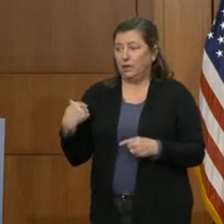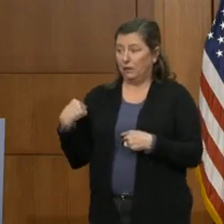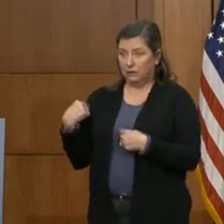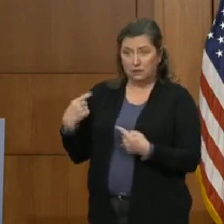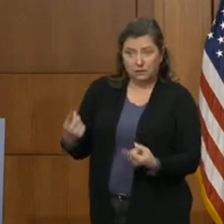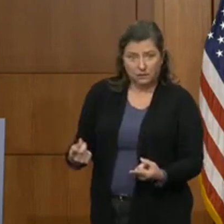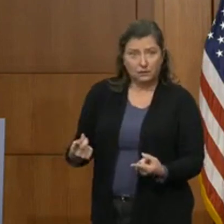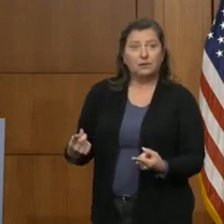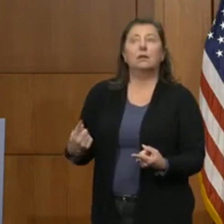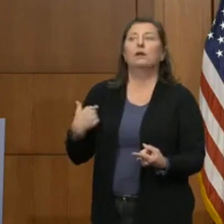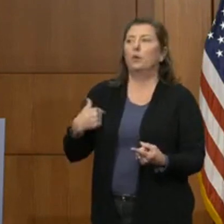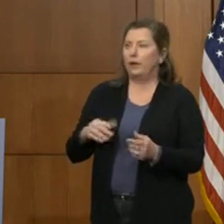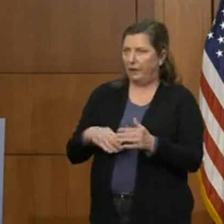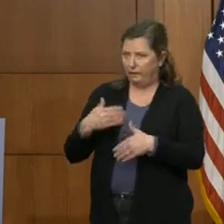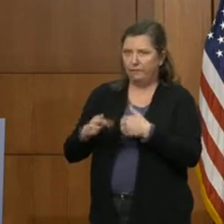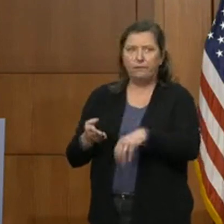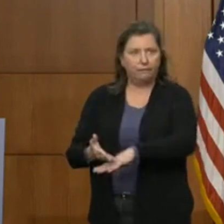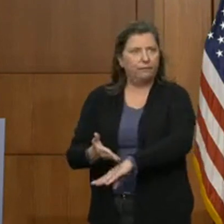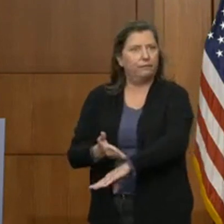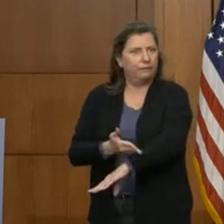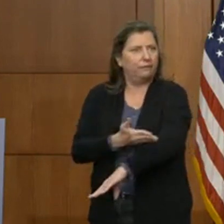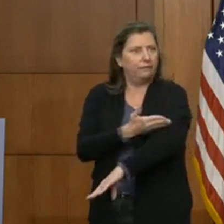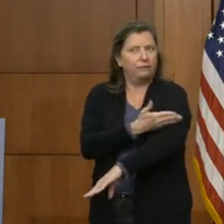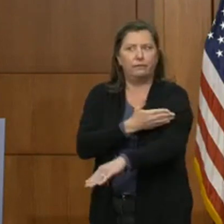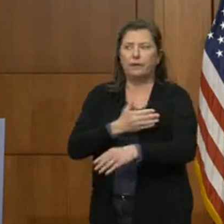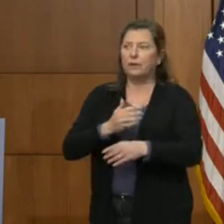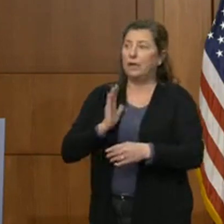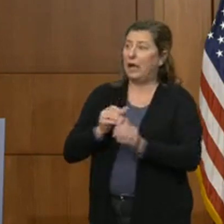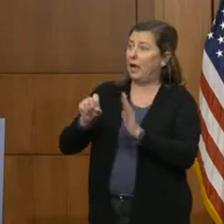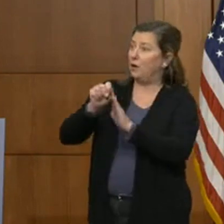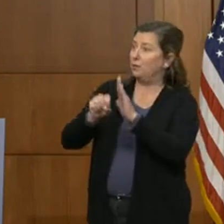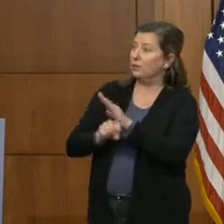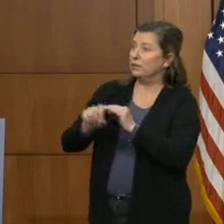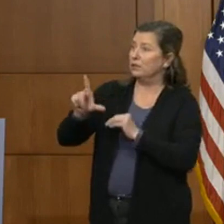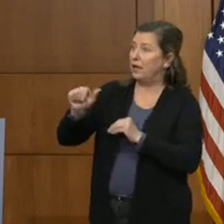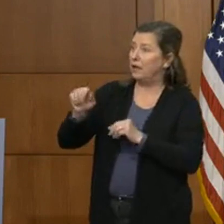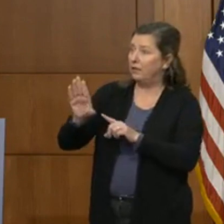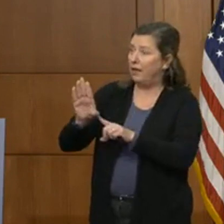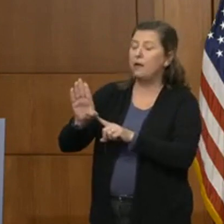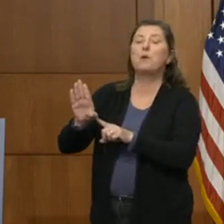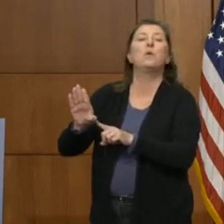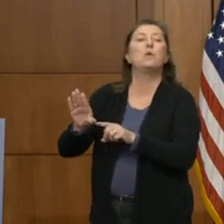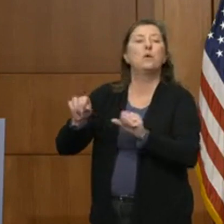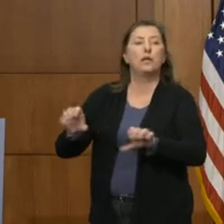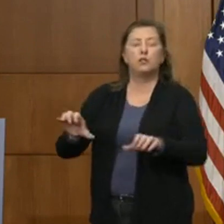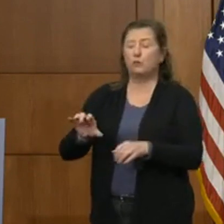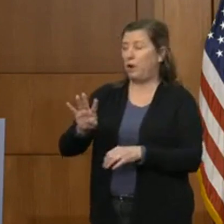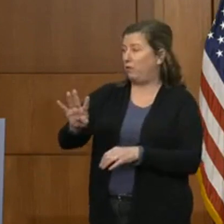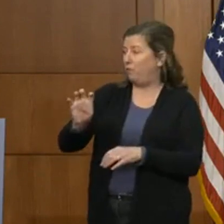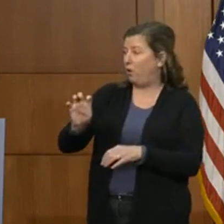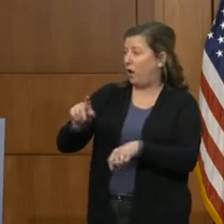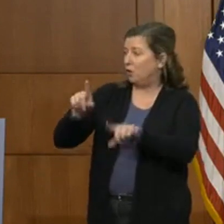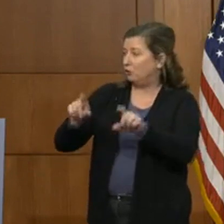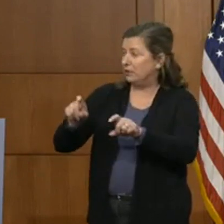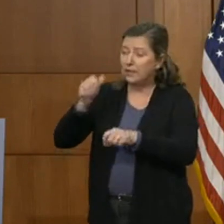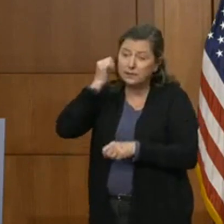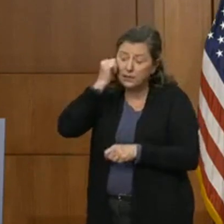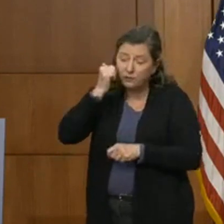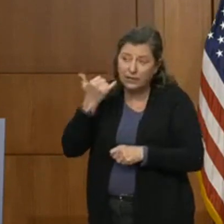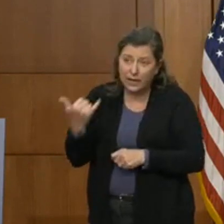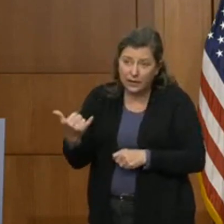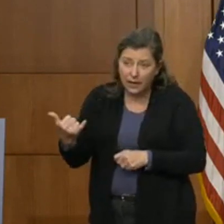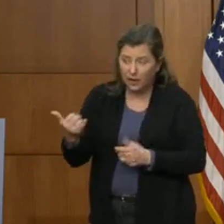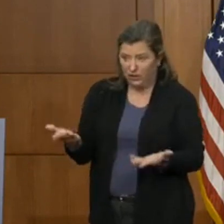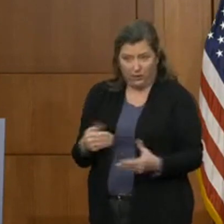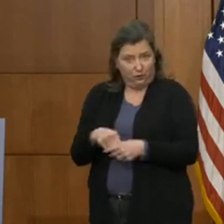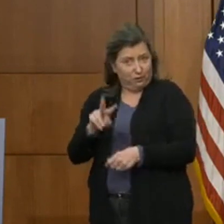have evolved. Our state lab is now able to do about 400 tests per day right